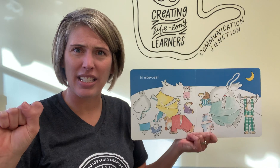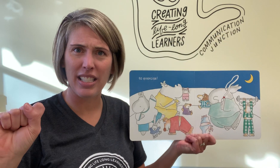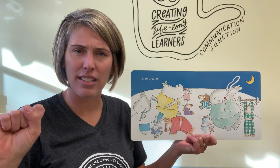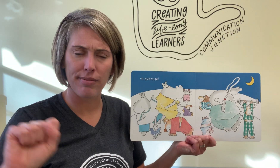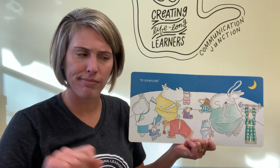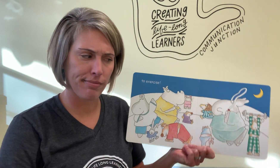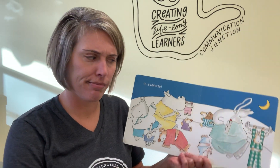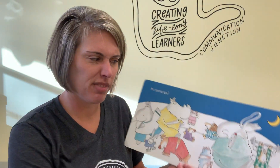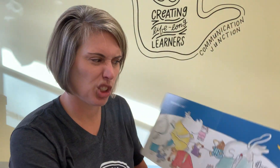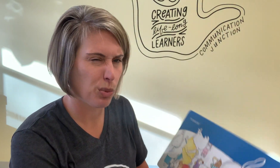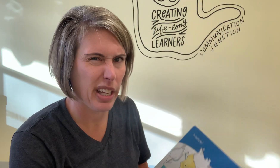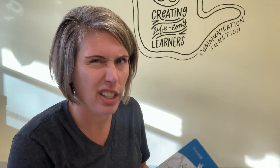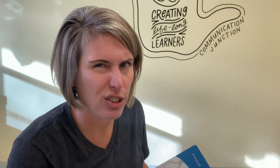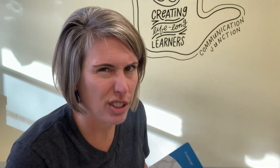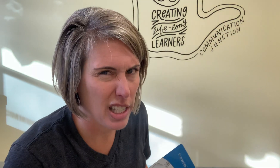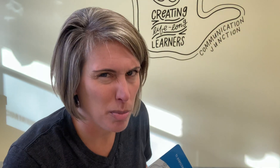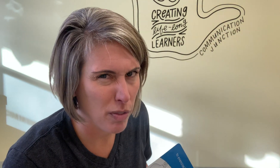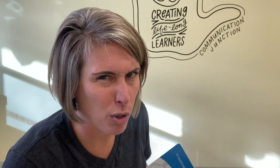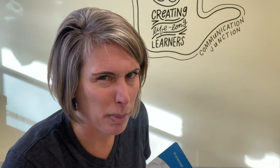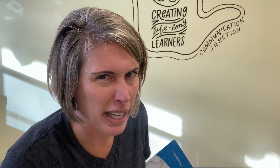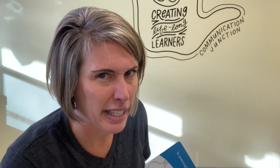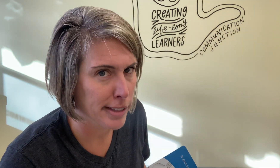exercise. Should we exercise before bed?